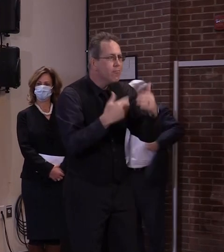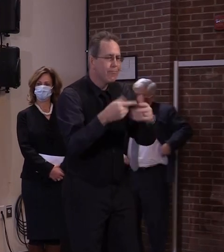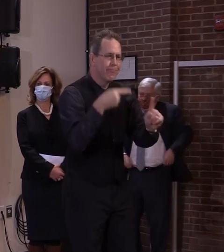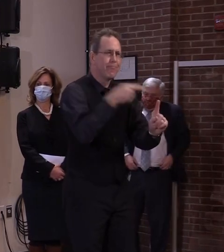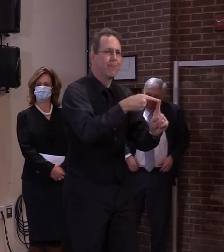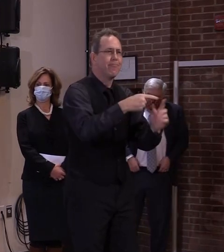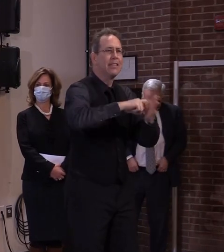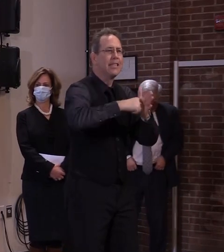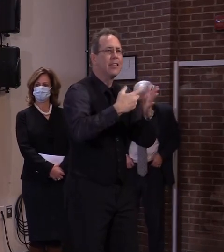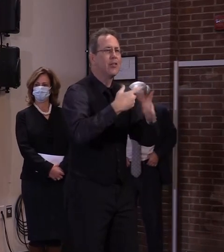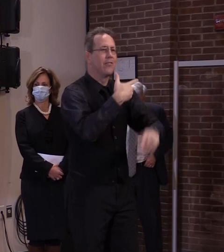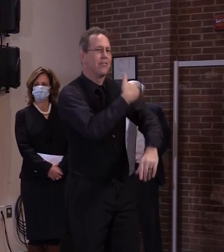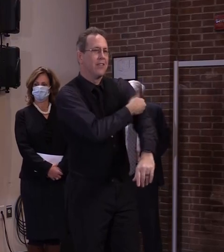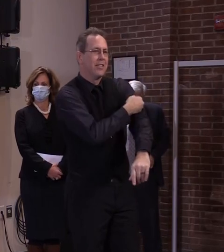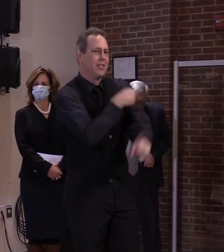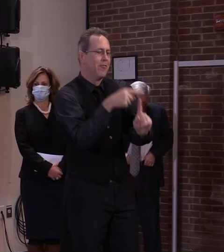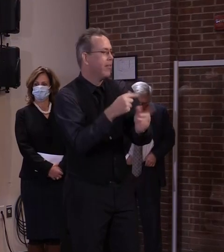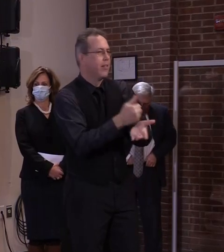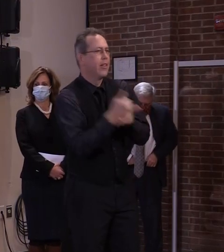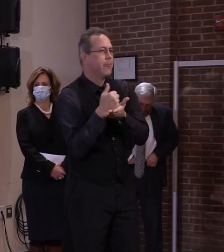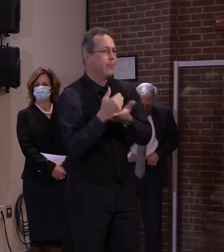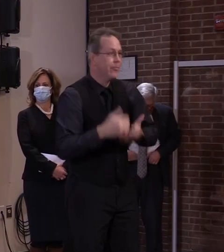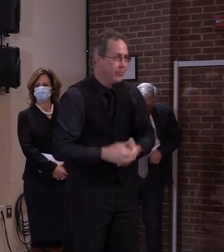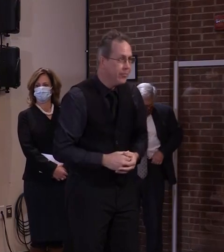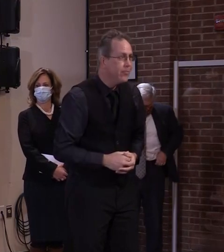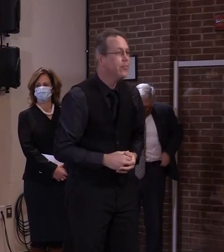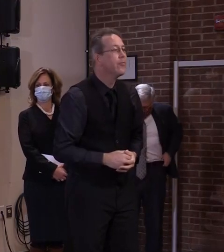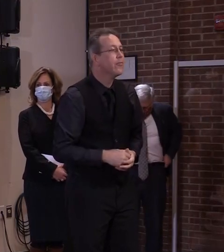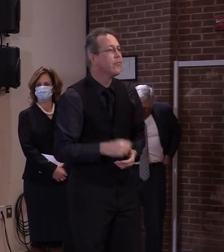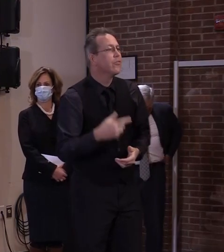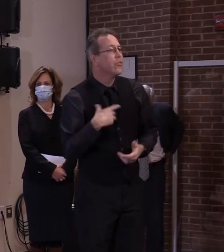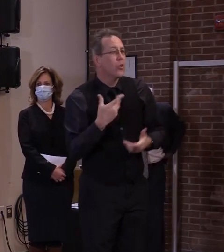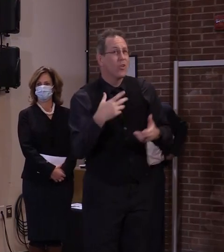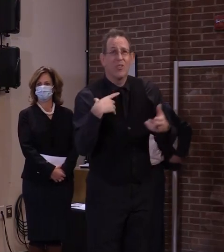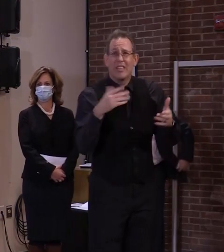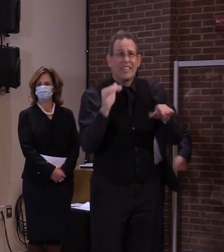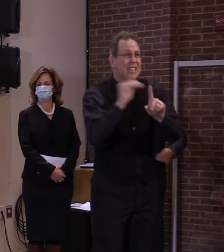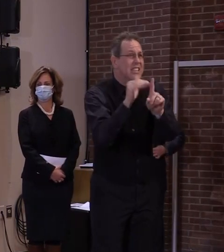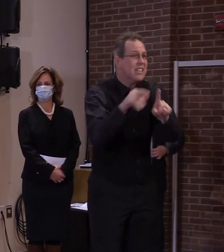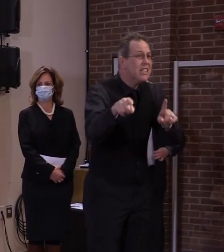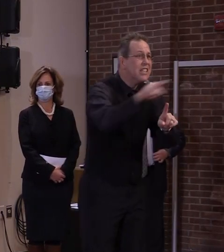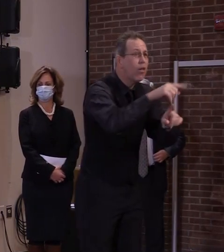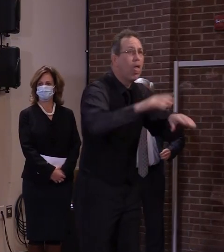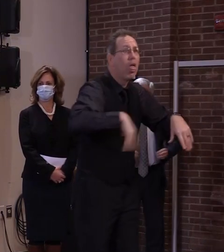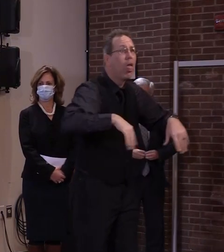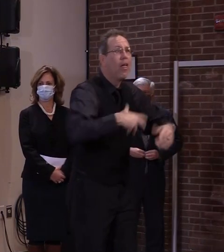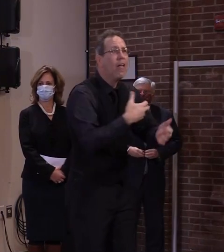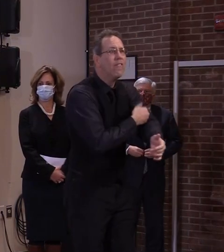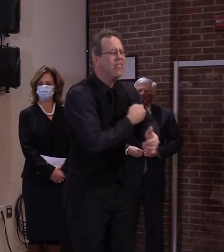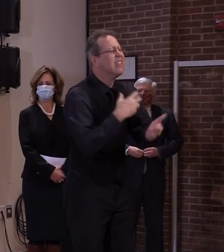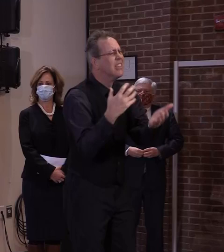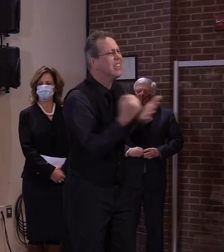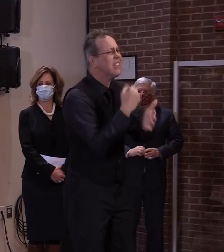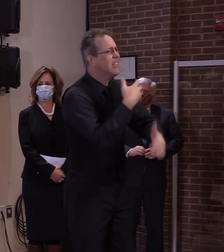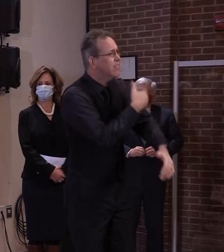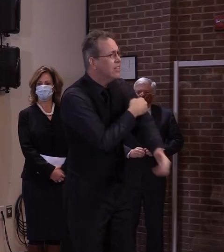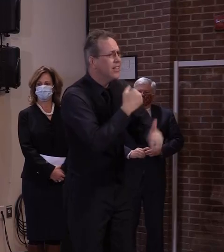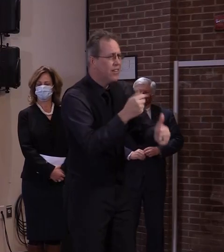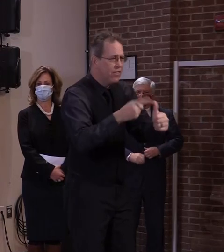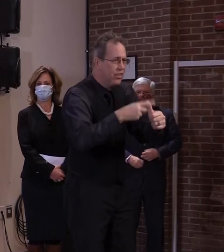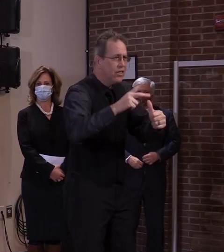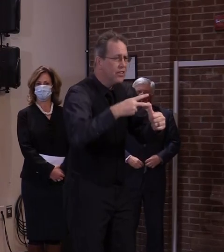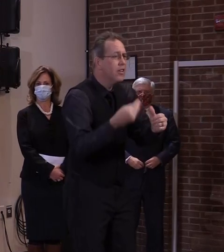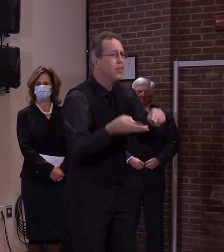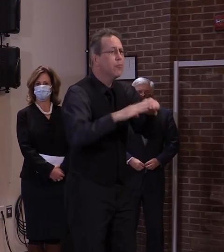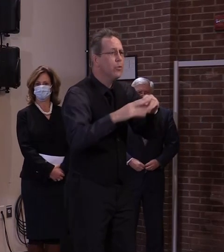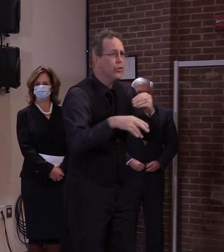up and do the right thing. Vermonters have faced challenges head on, and you've done it better than